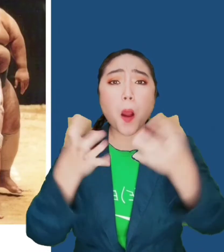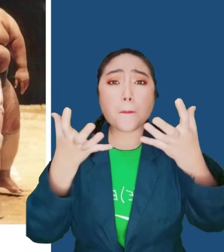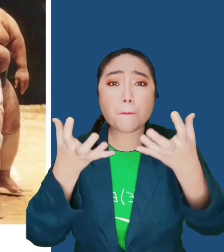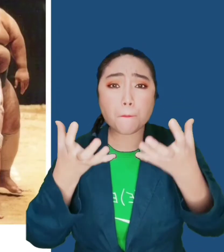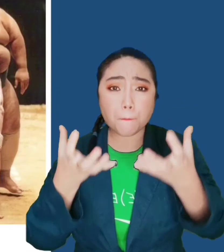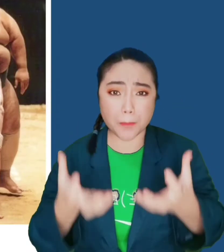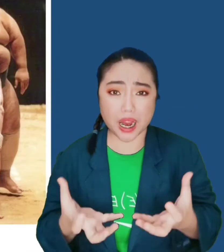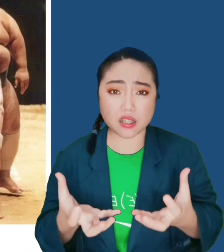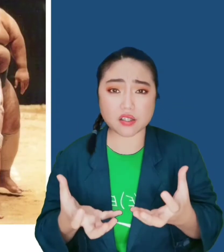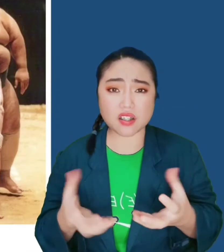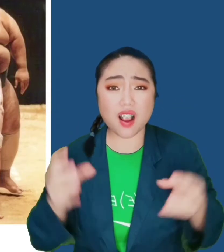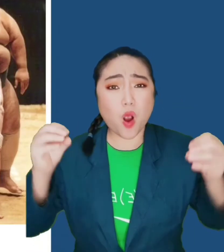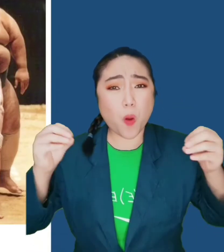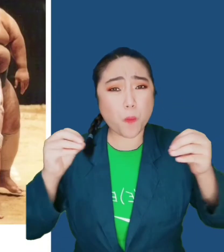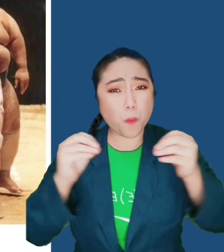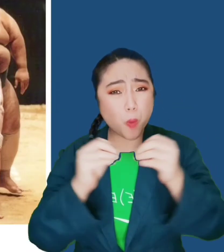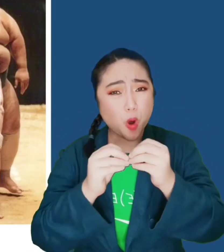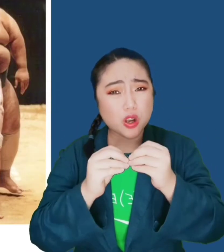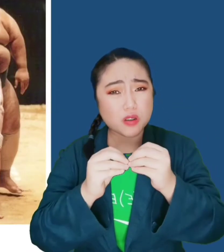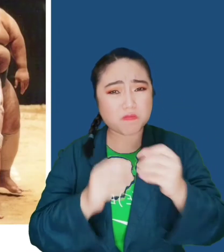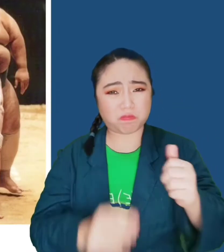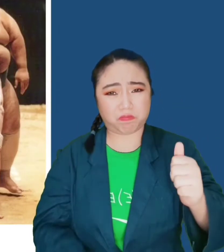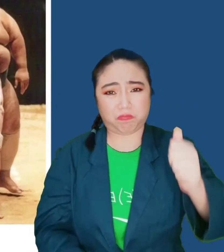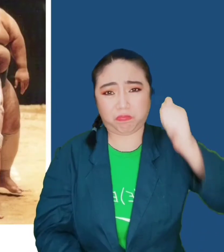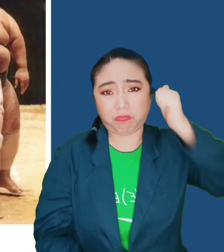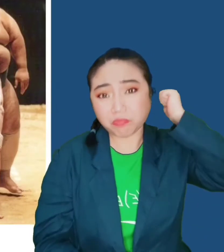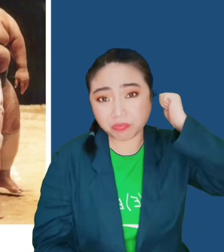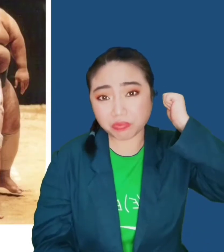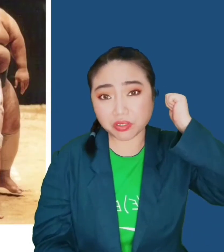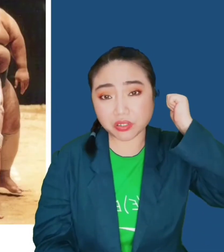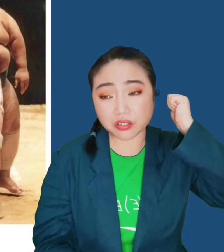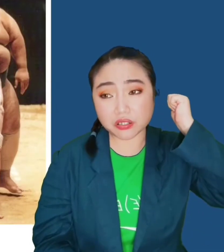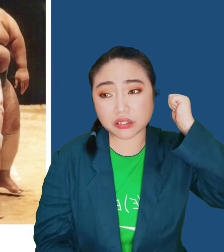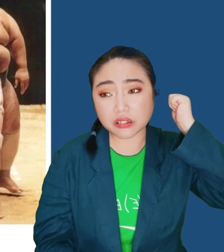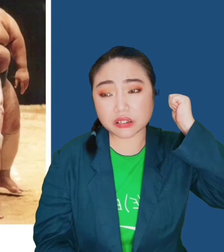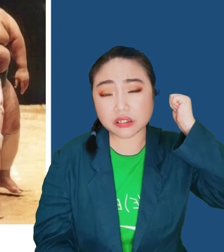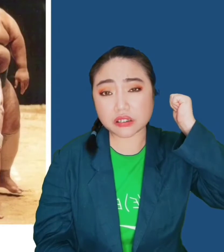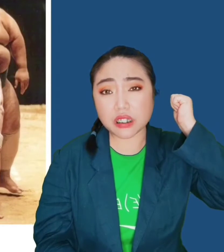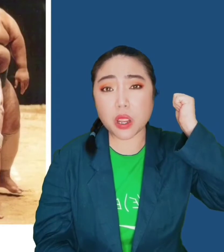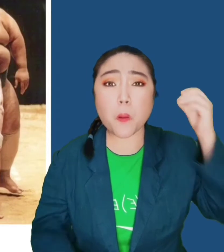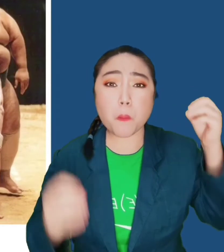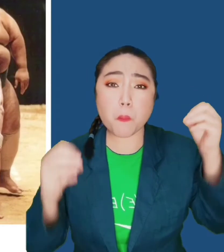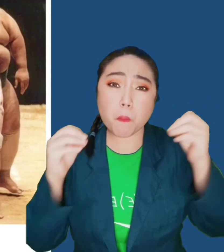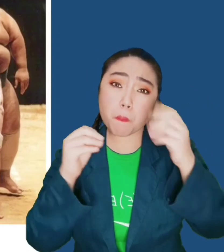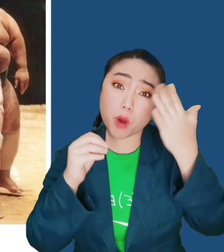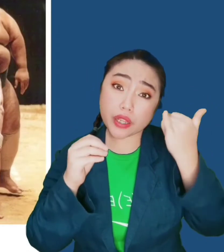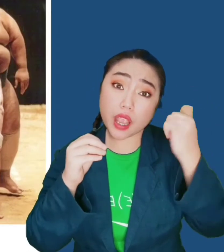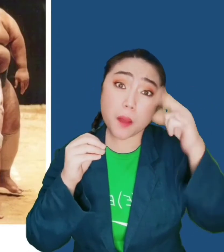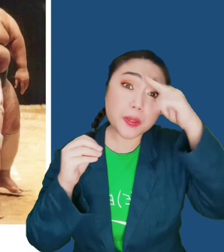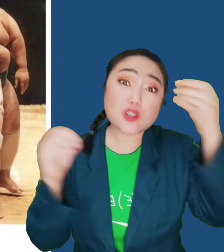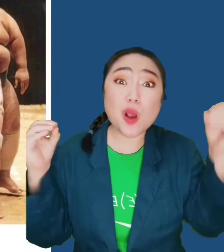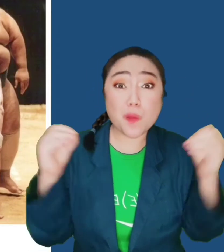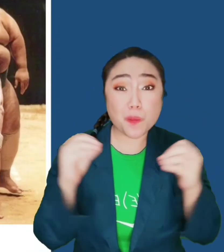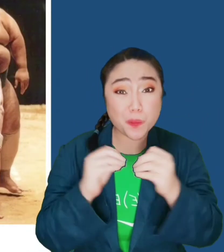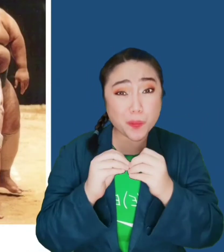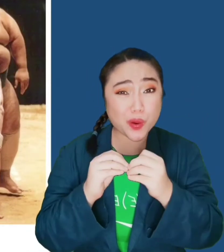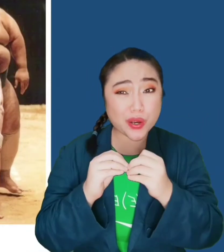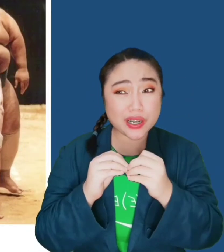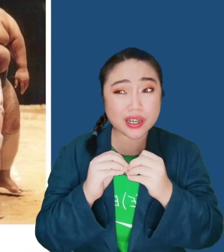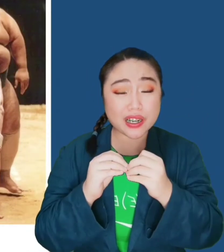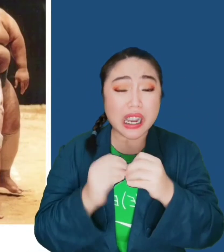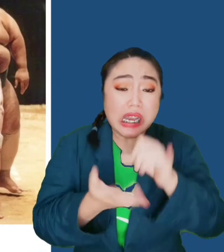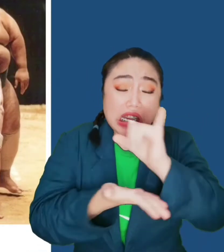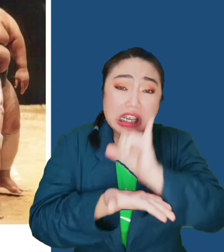the sumo who has more mass means he has the ability to resist change